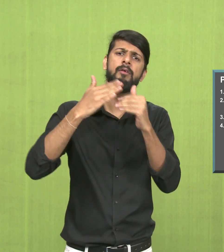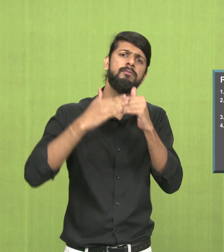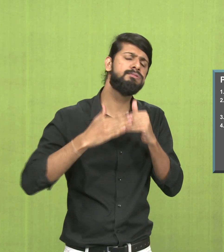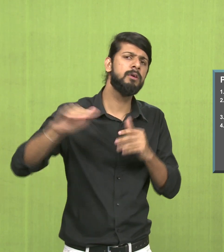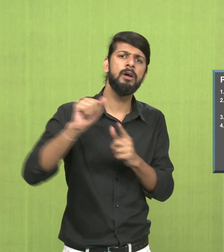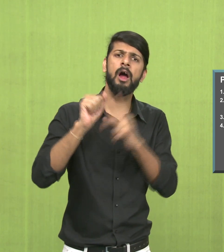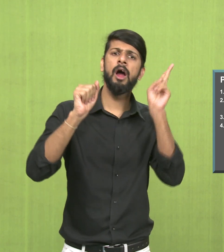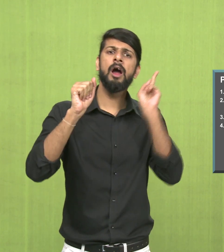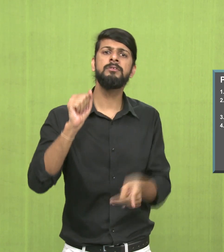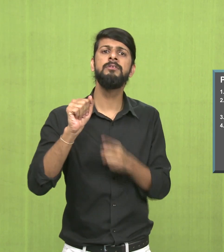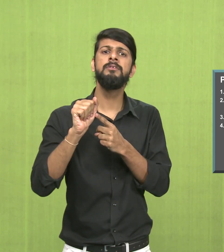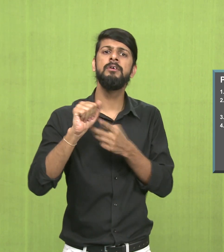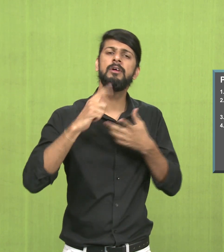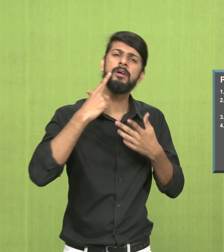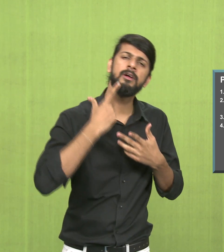you can use it for years and years.